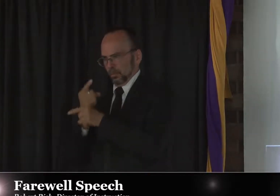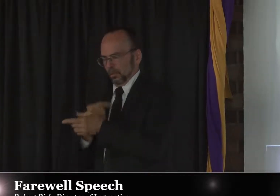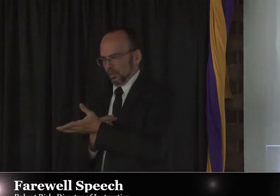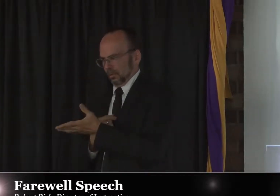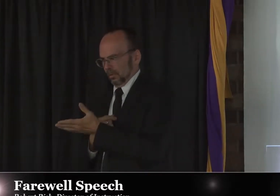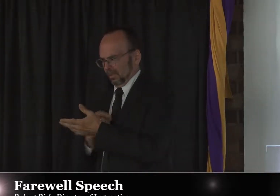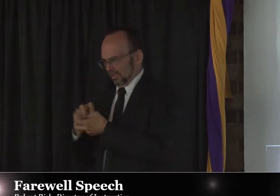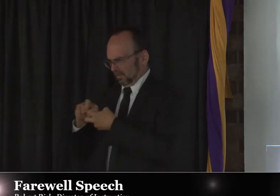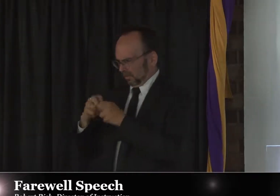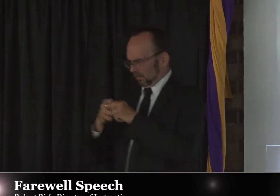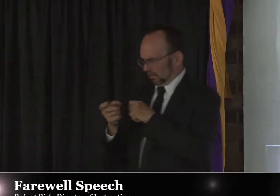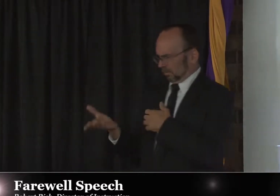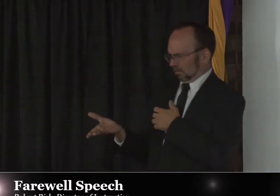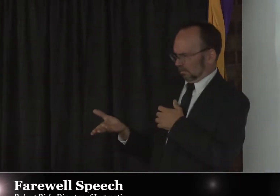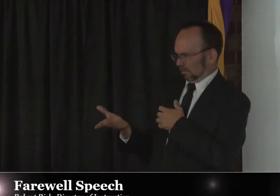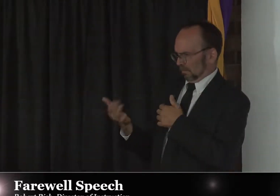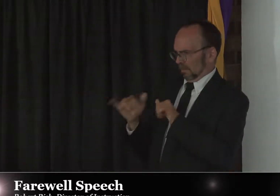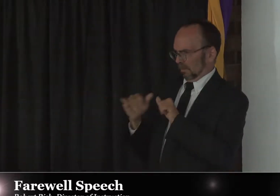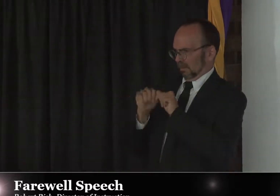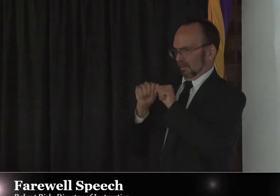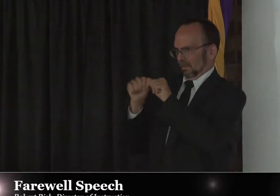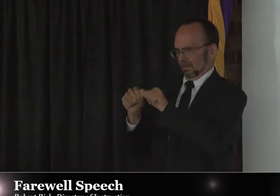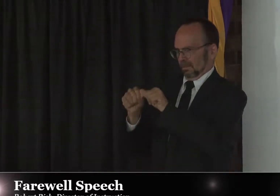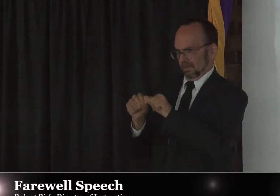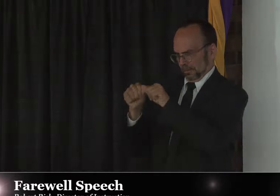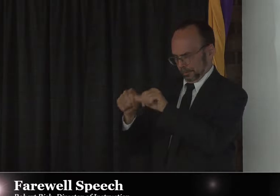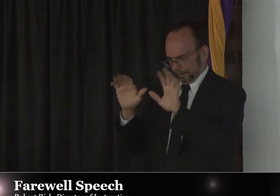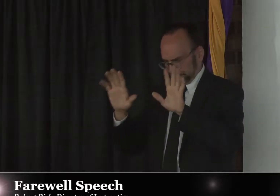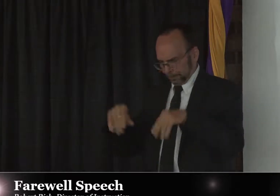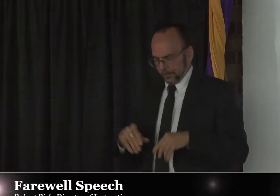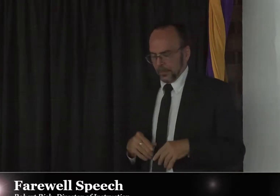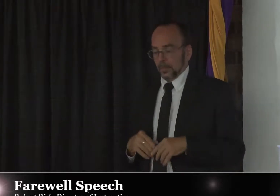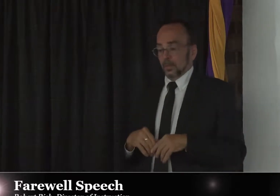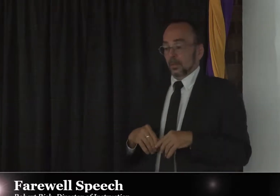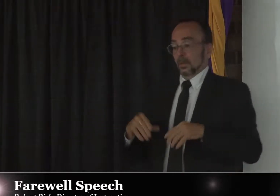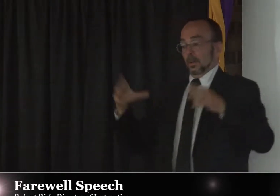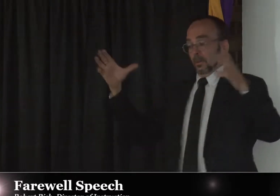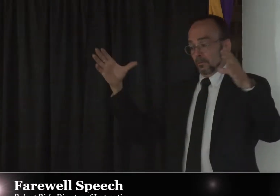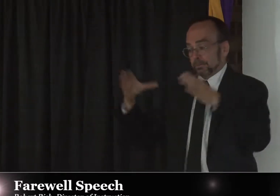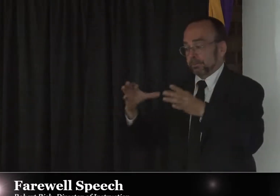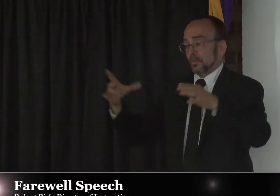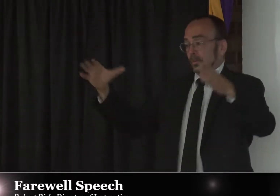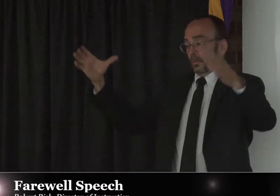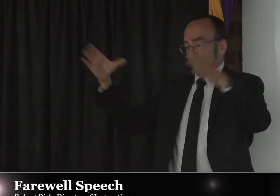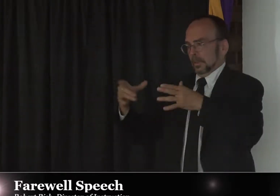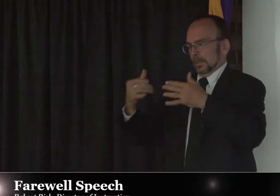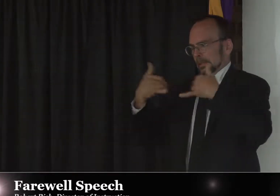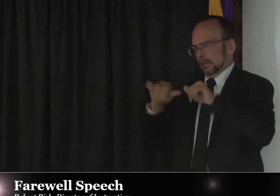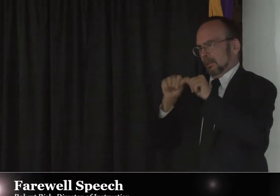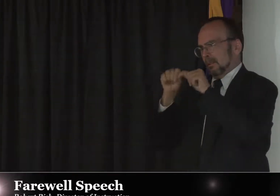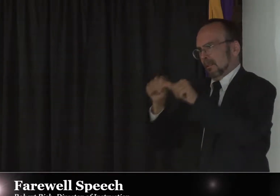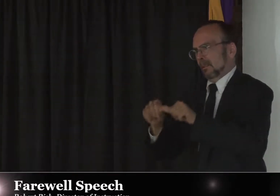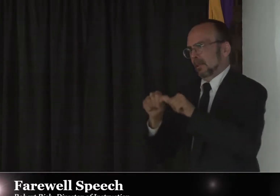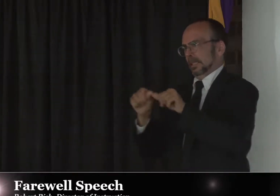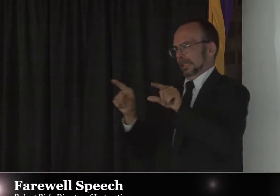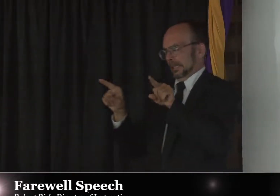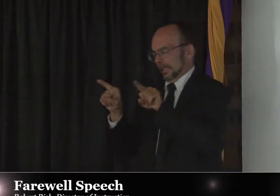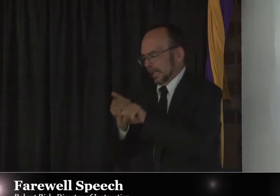told me his story of woe. That was ongoing. It was like a chronic issue. And